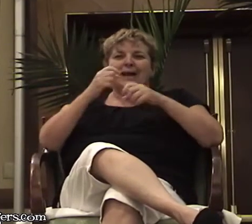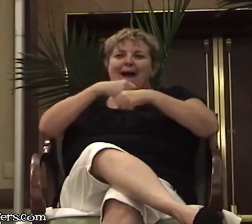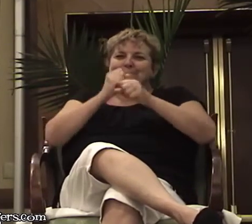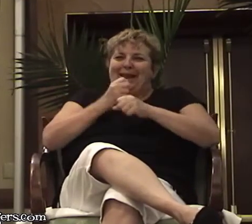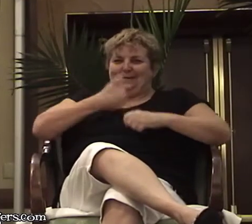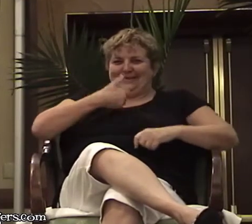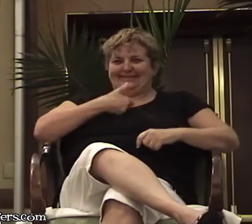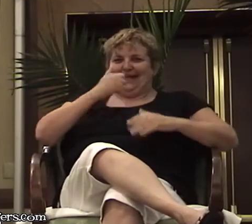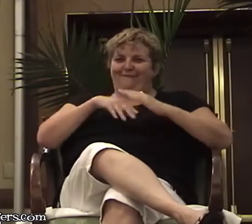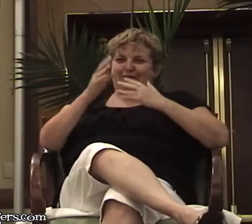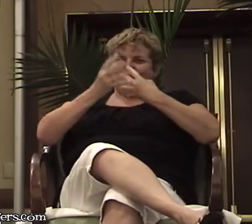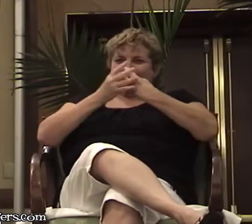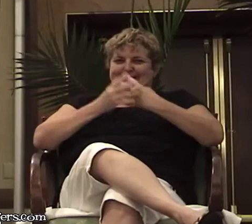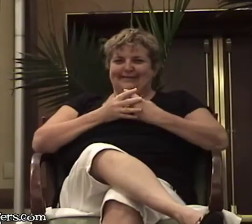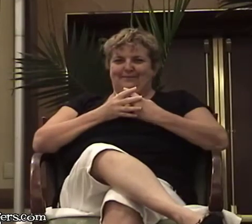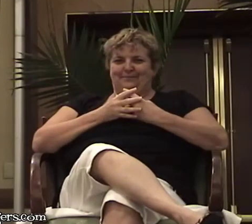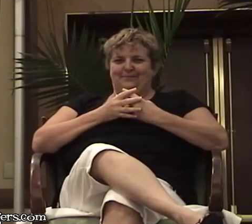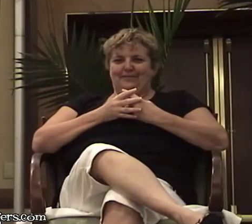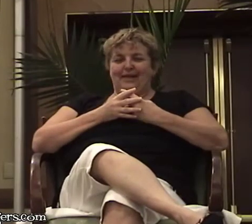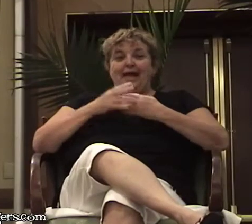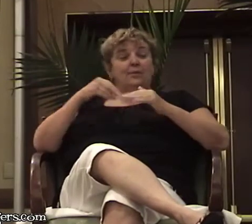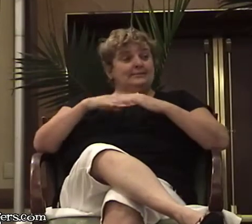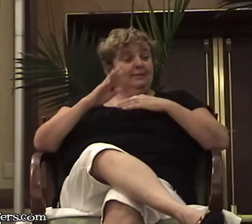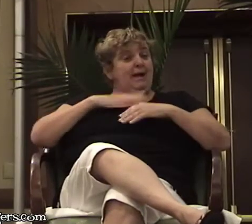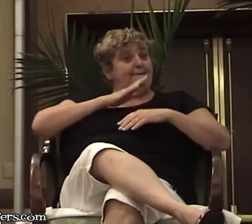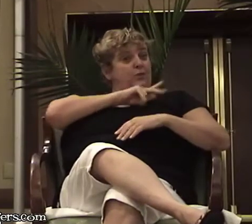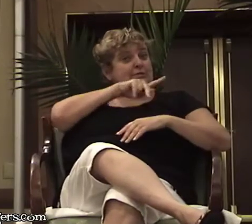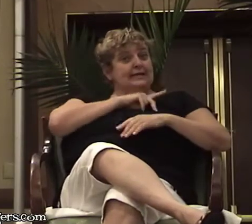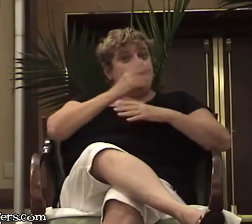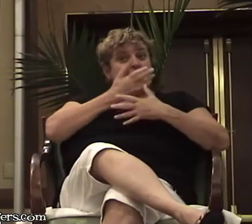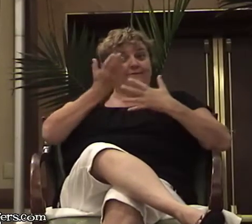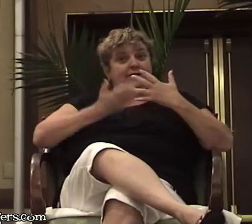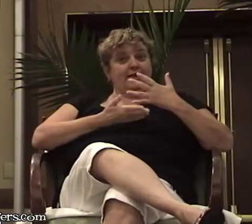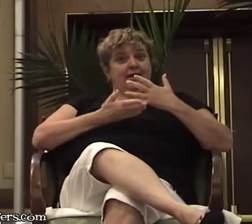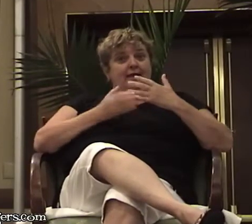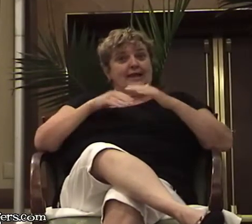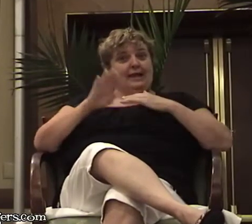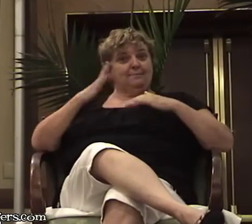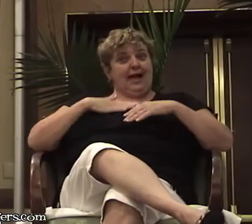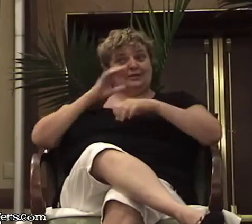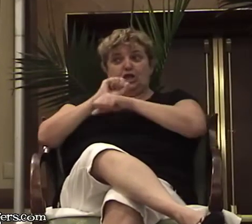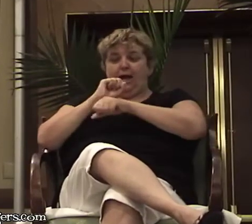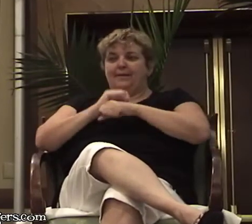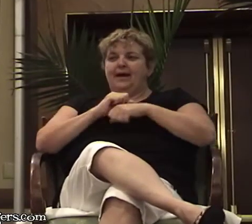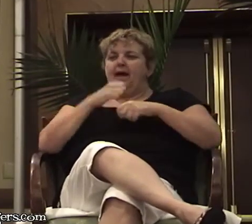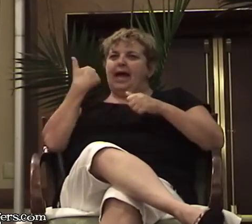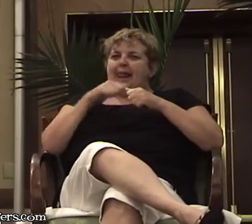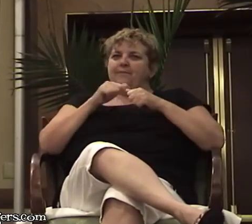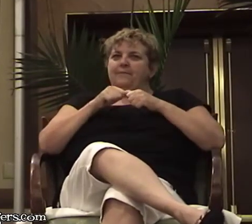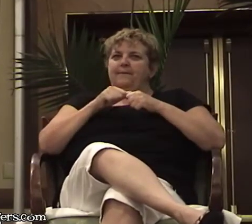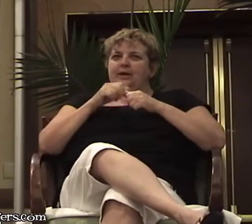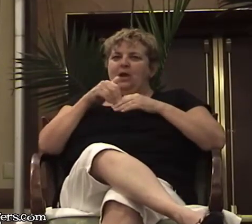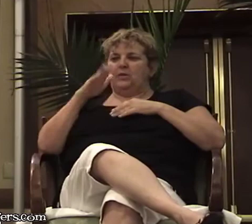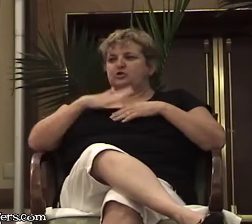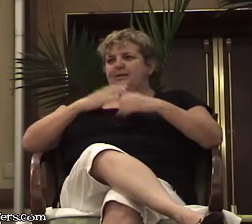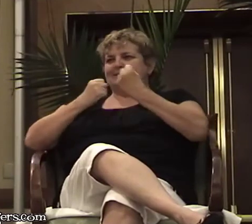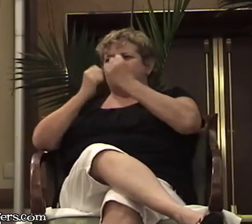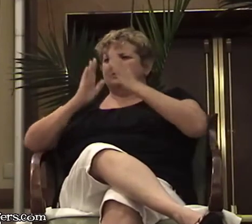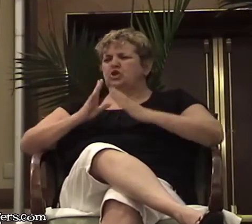And it was in my personnel file at my job. And I remember I went to my sponsor and I was like, I was wondering if